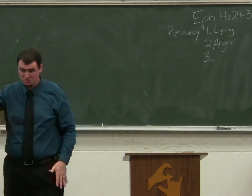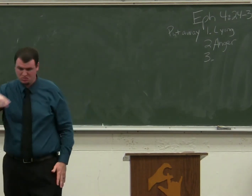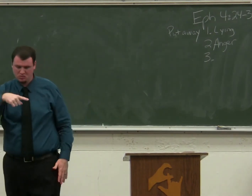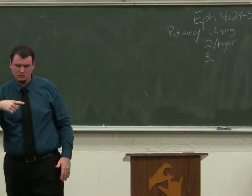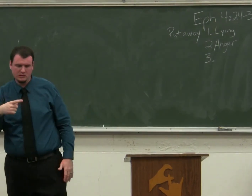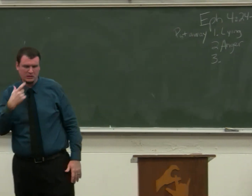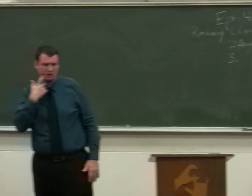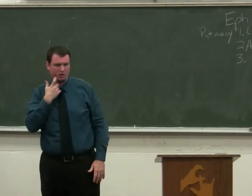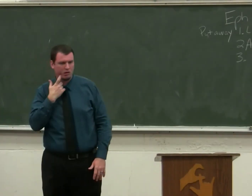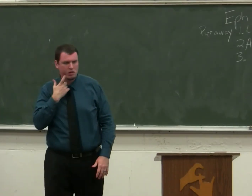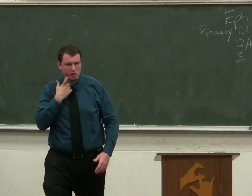Stealing.